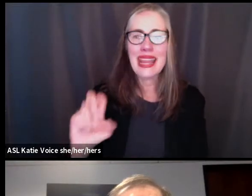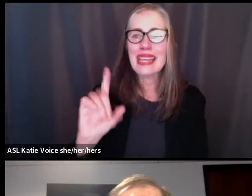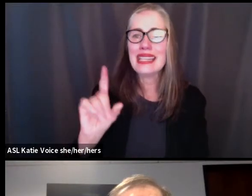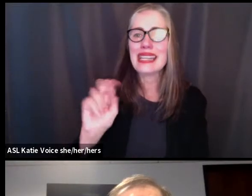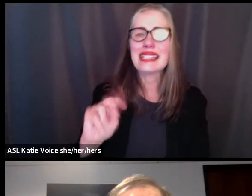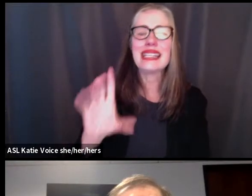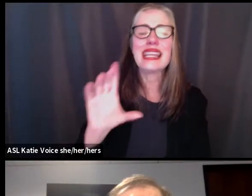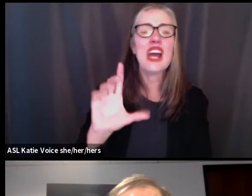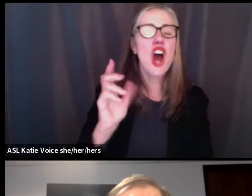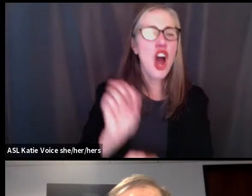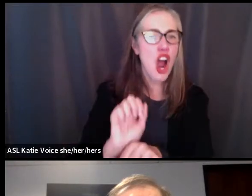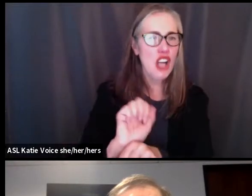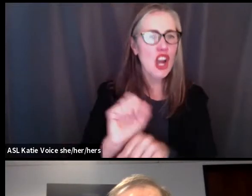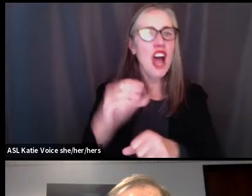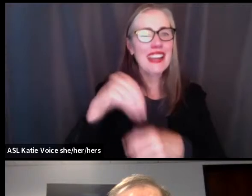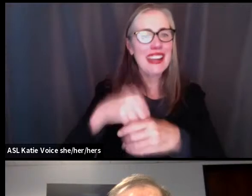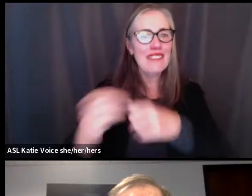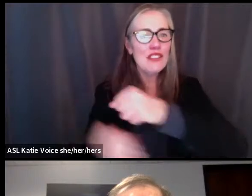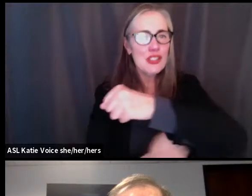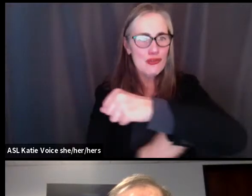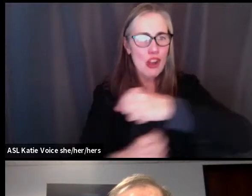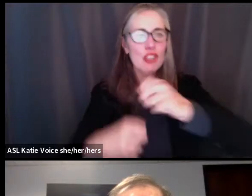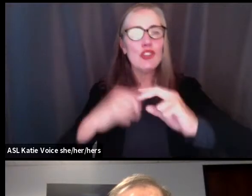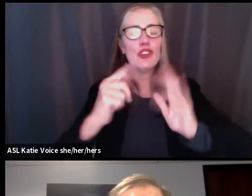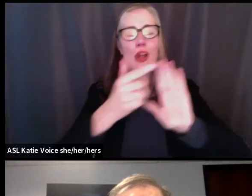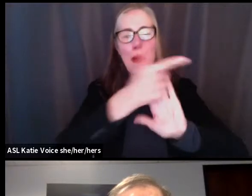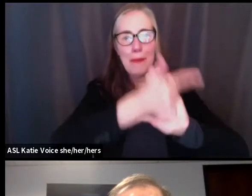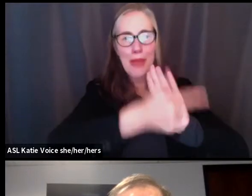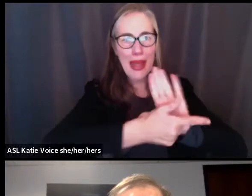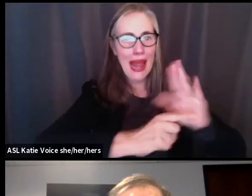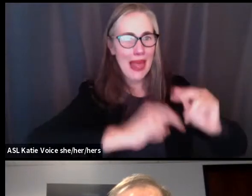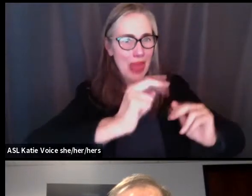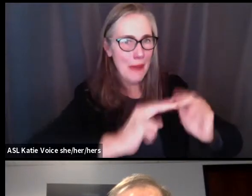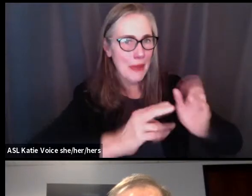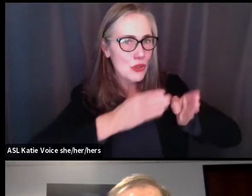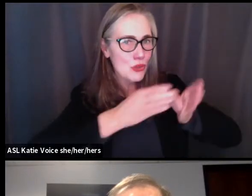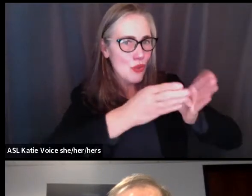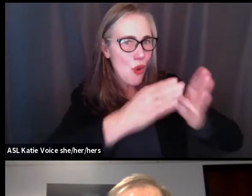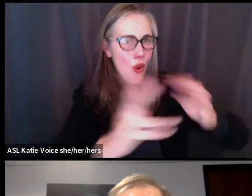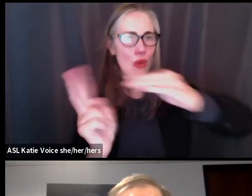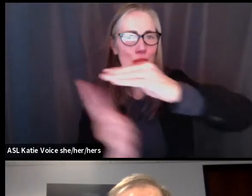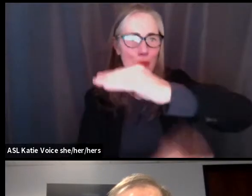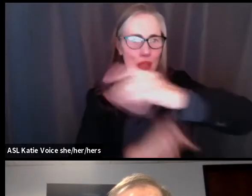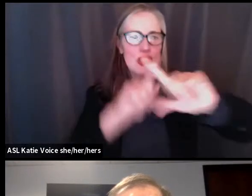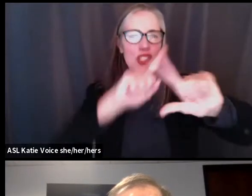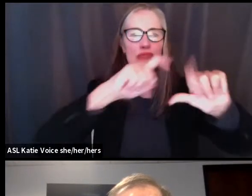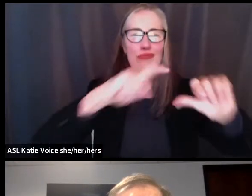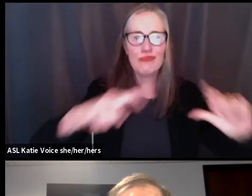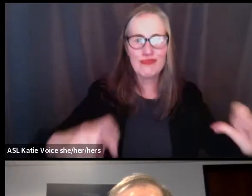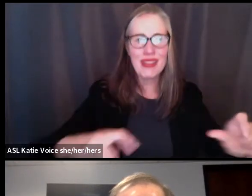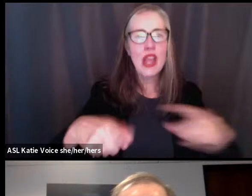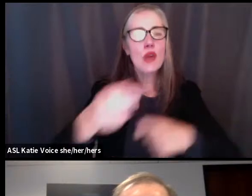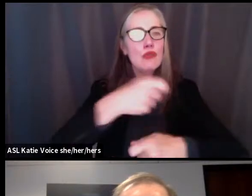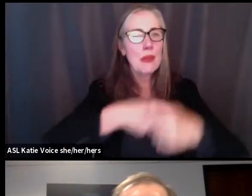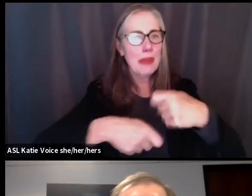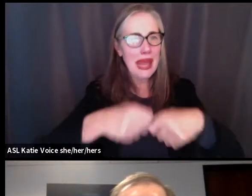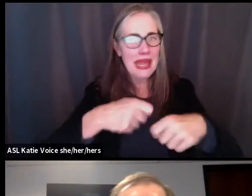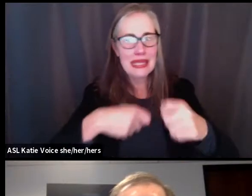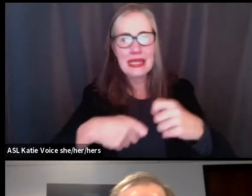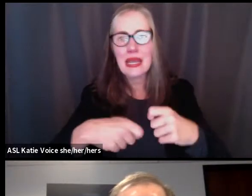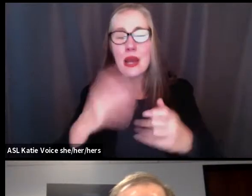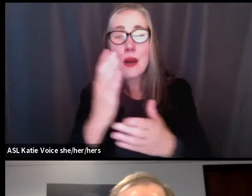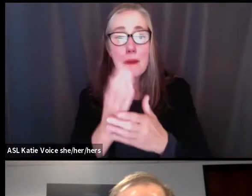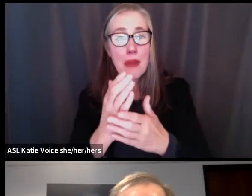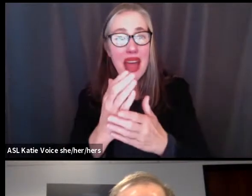on the infrastructure bill, which, as you know, helps to build our roads and bridges. We'll also replace over half of our